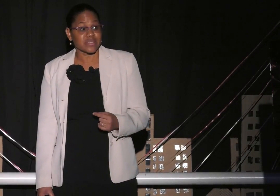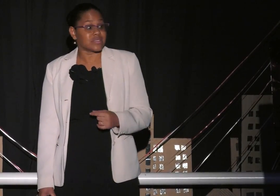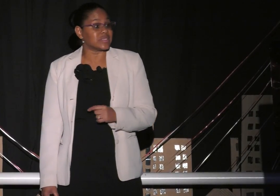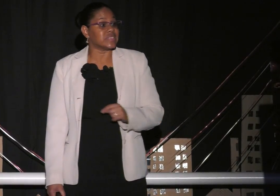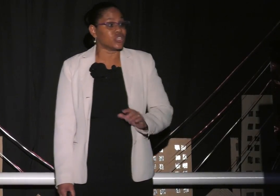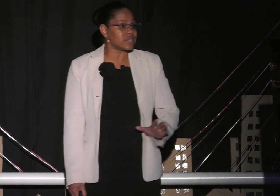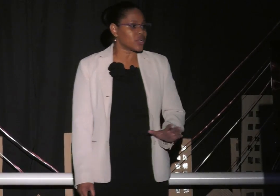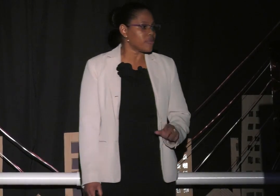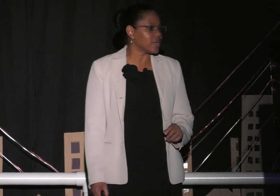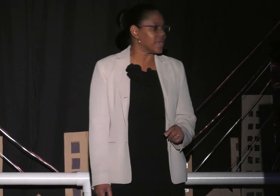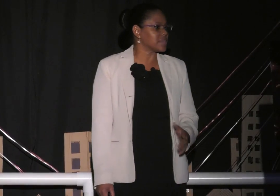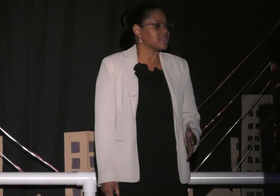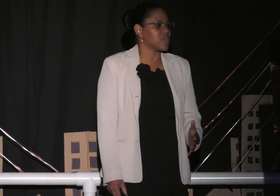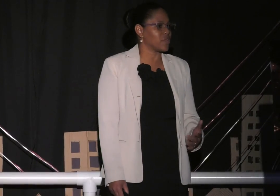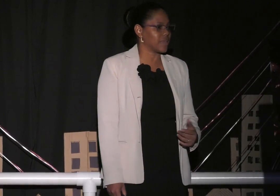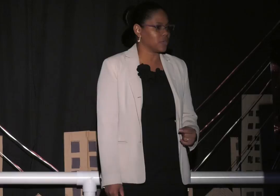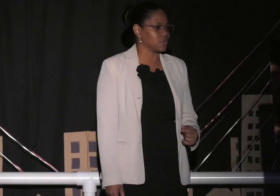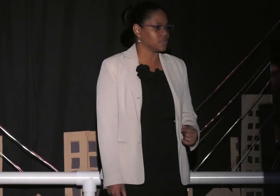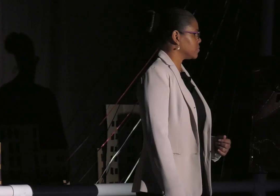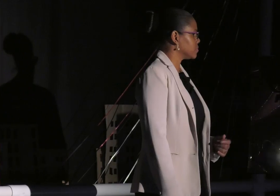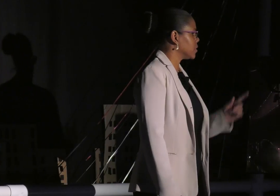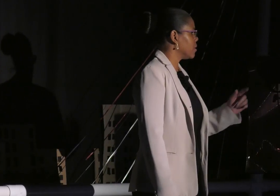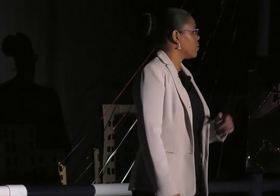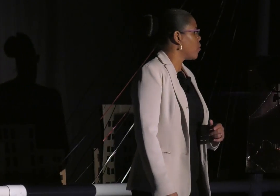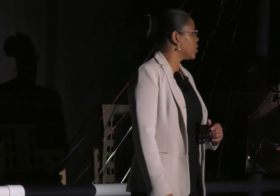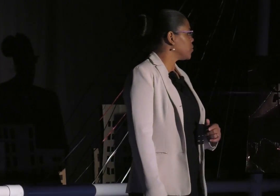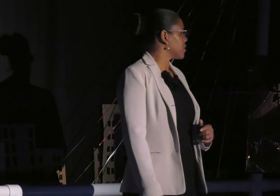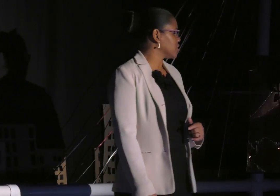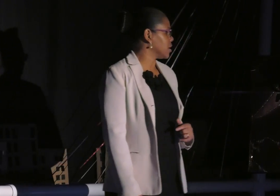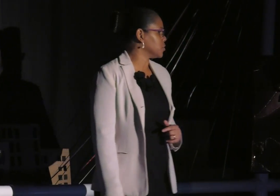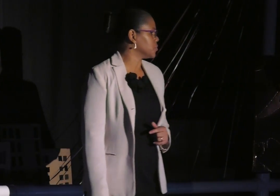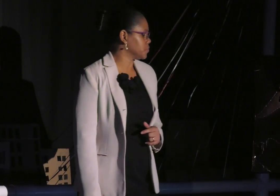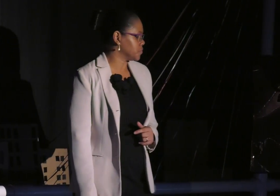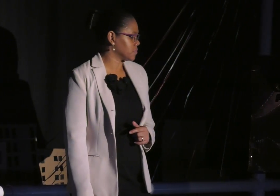person doesn't communicate in the same way that I do. What do you think that child would do?